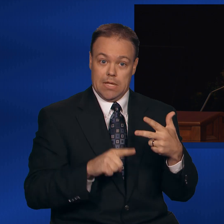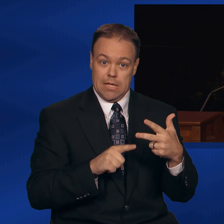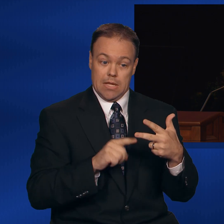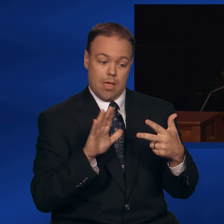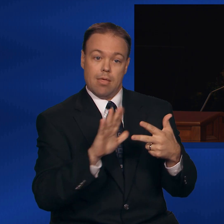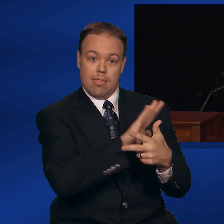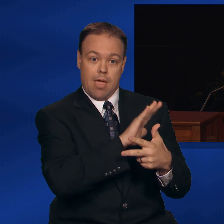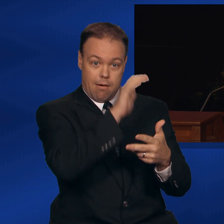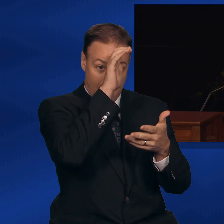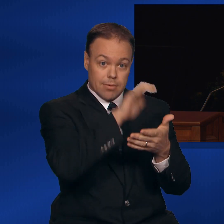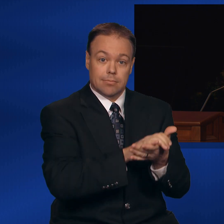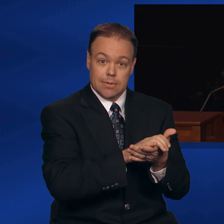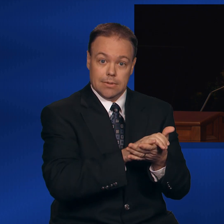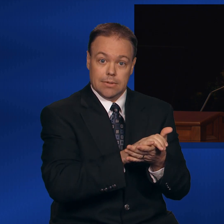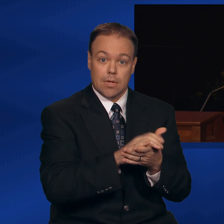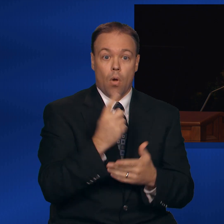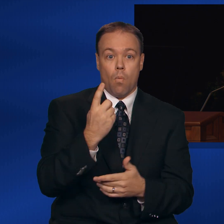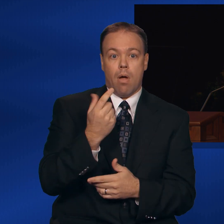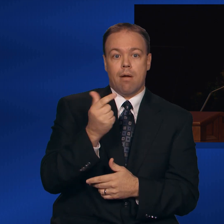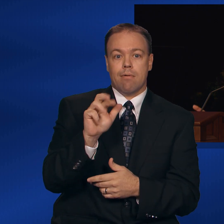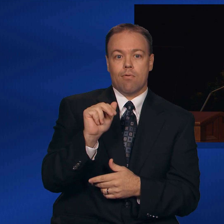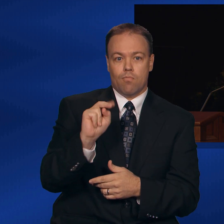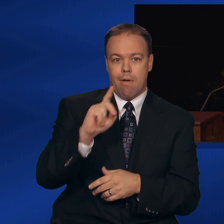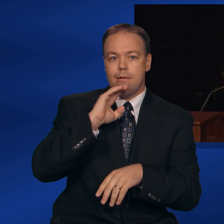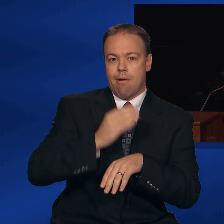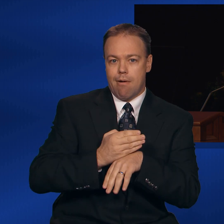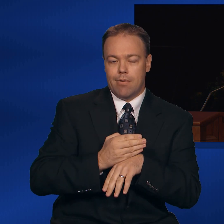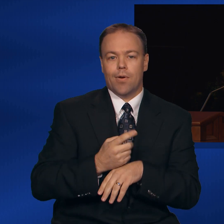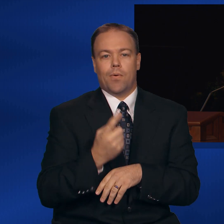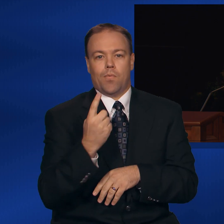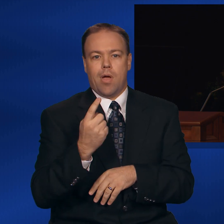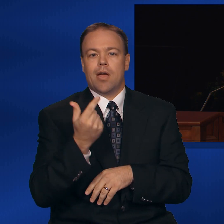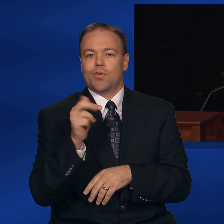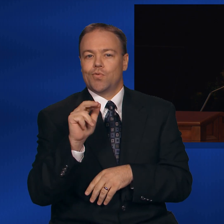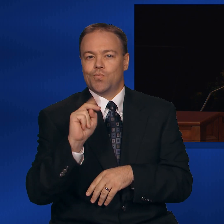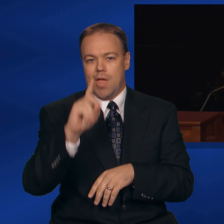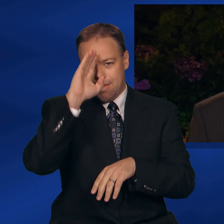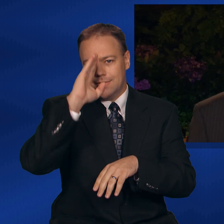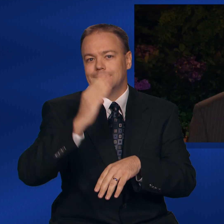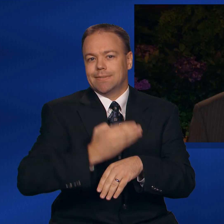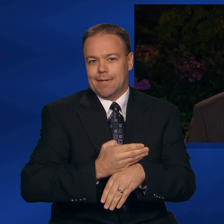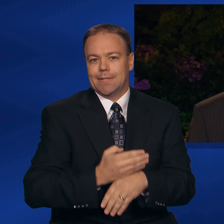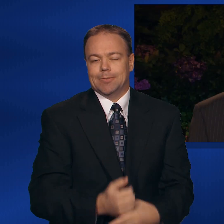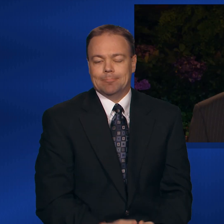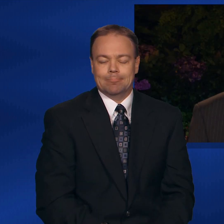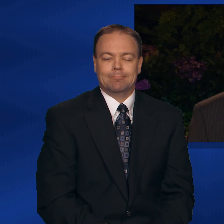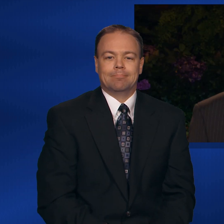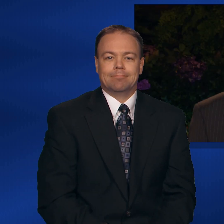their husbands, 1 granddaughter, and 1 grandson.